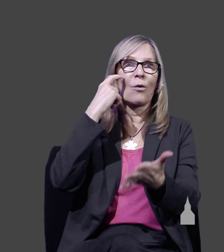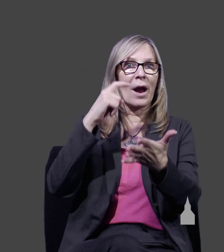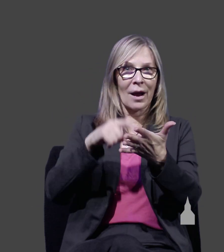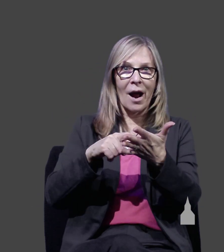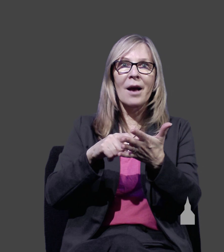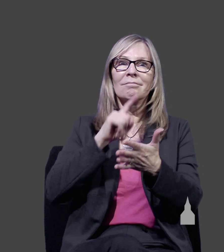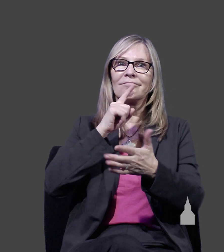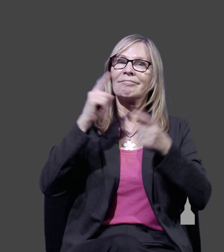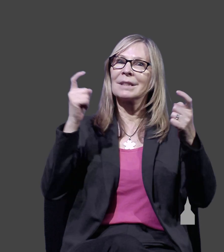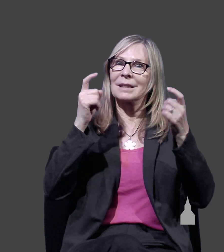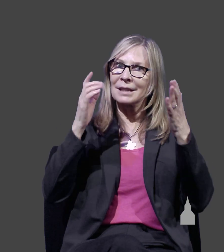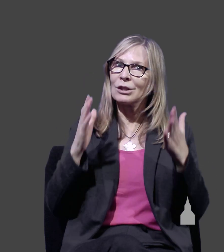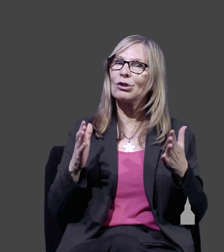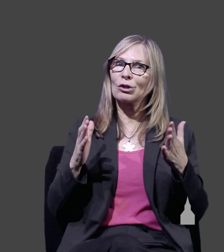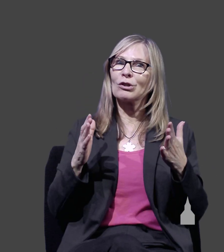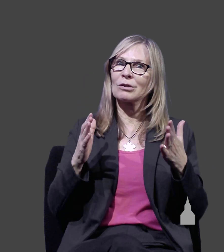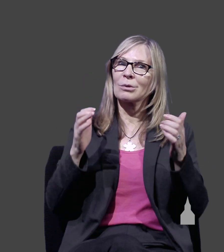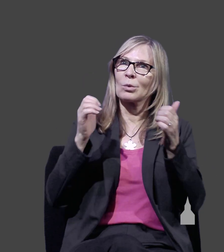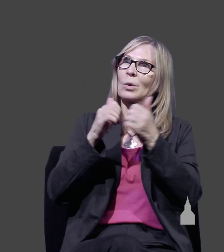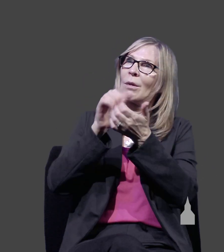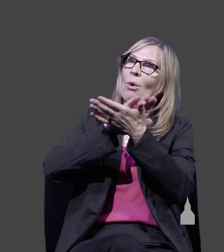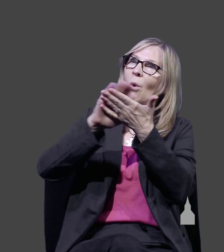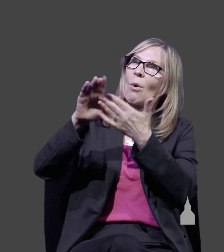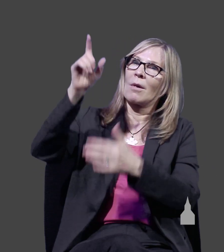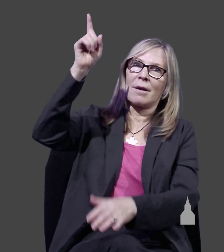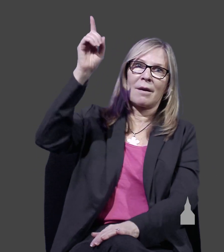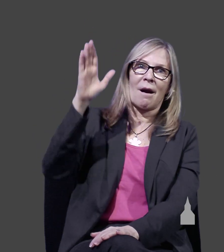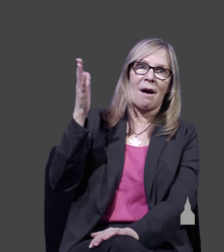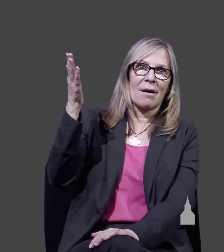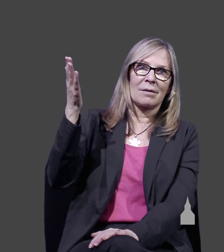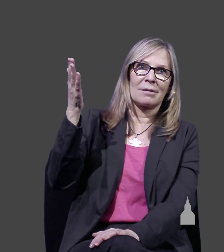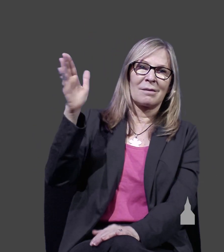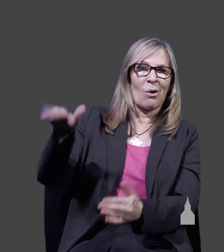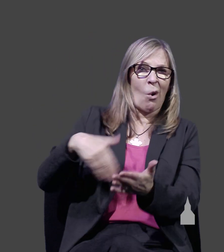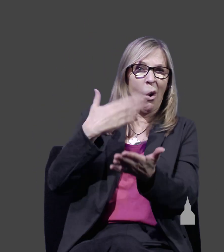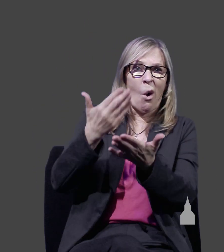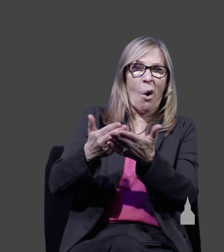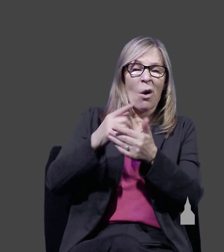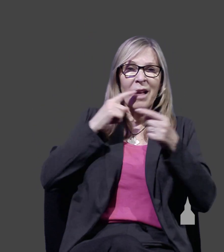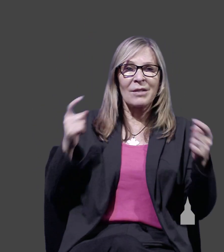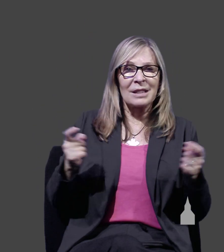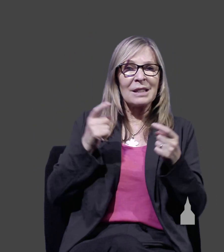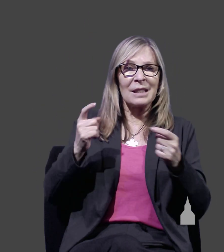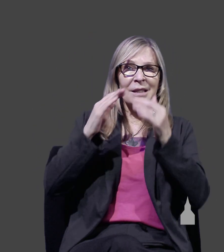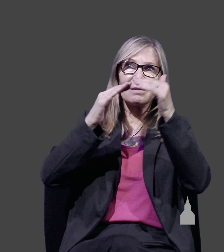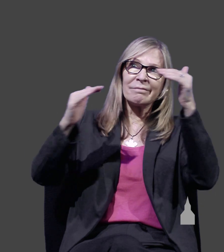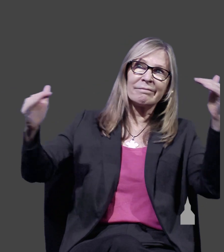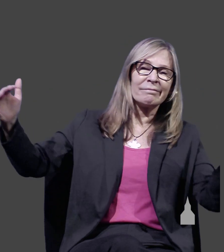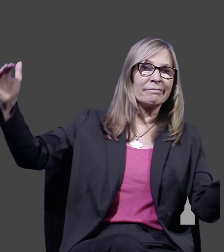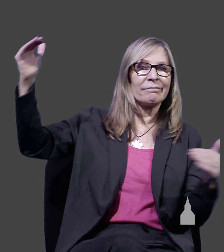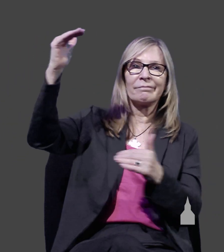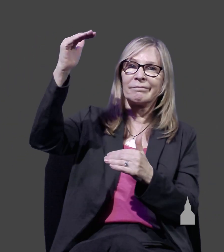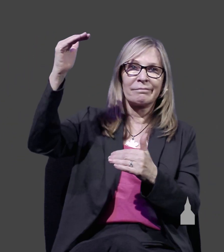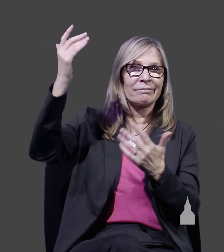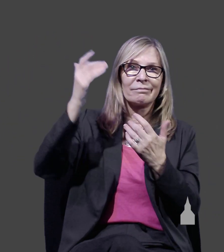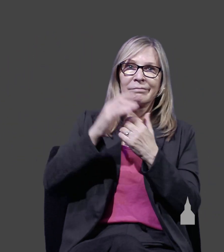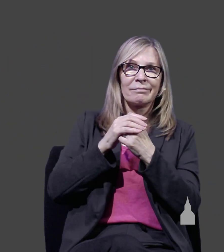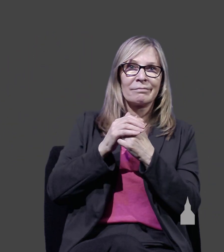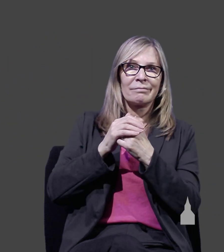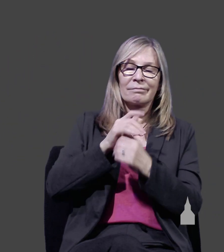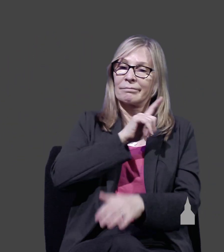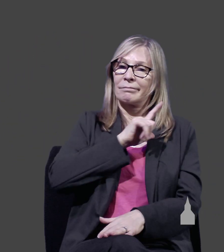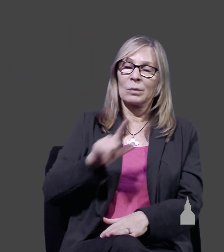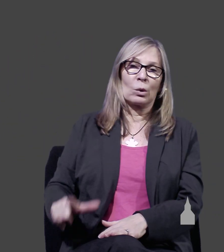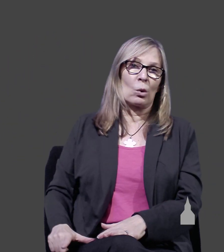they are sinners before a holy God, that all have sinned and fall short of the glory of God. And